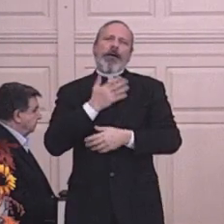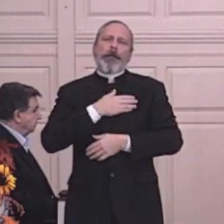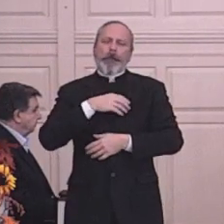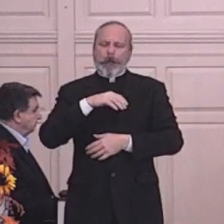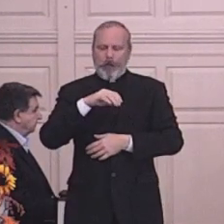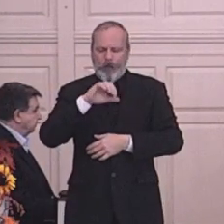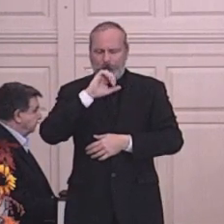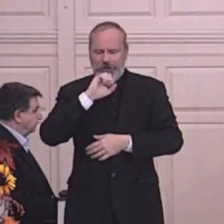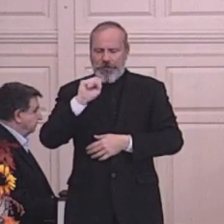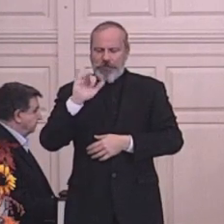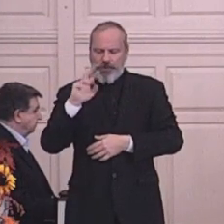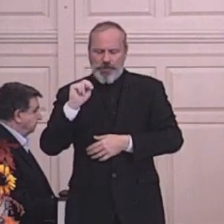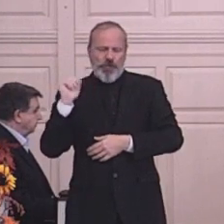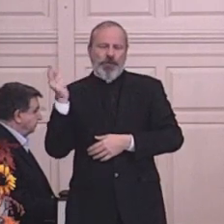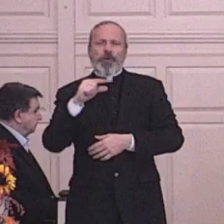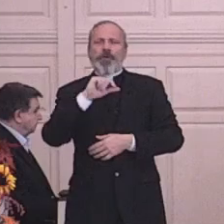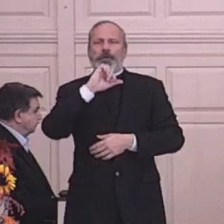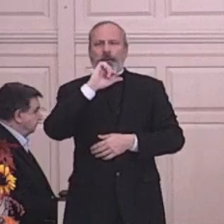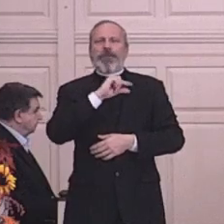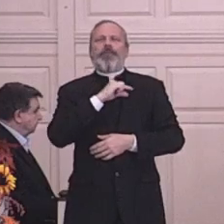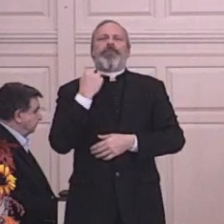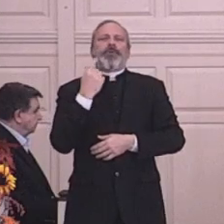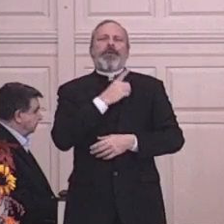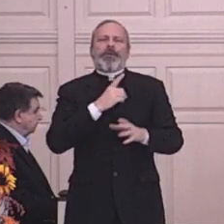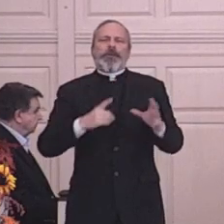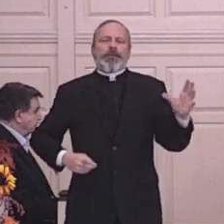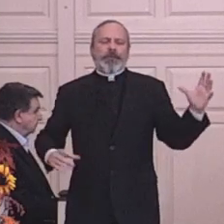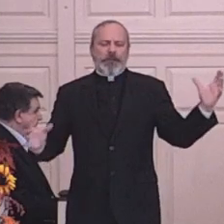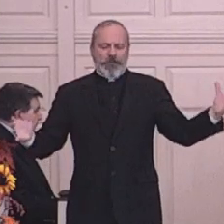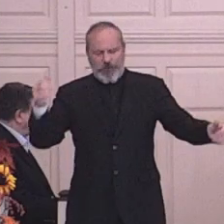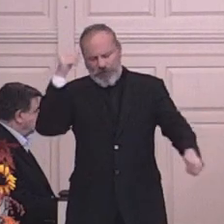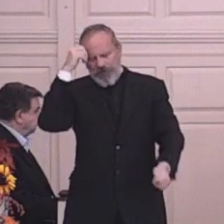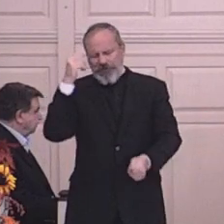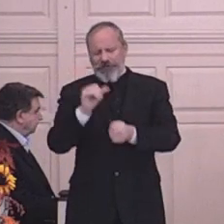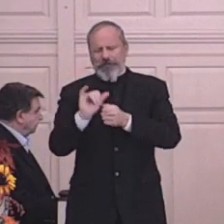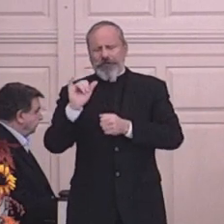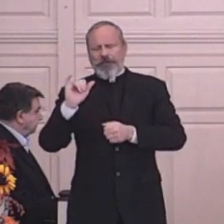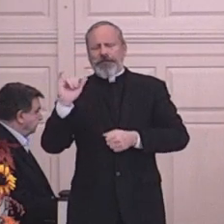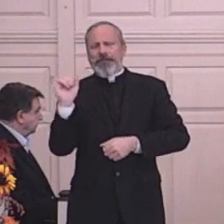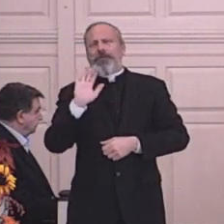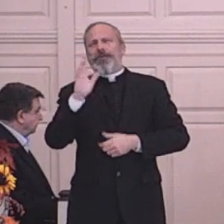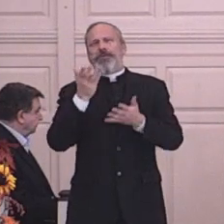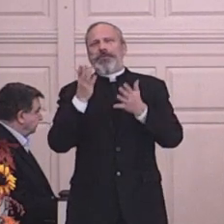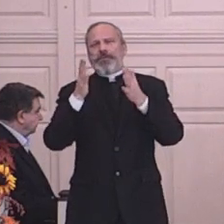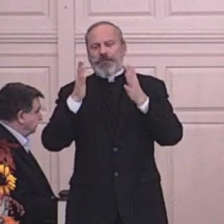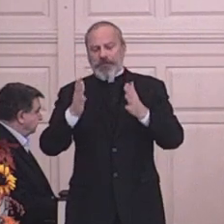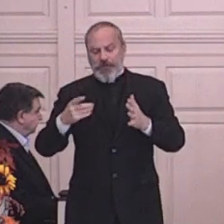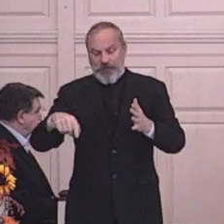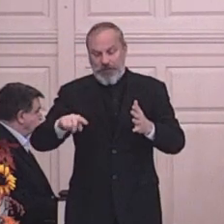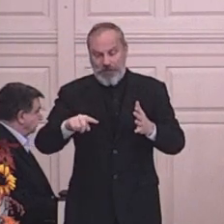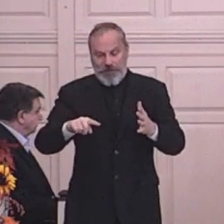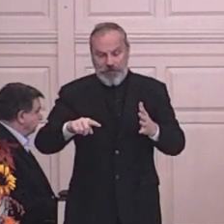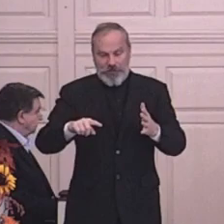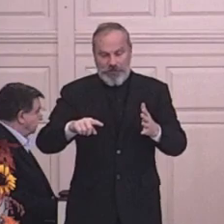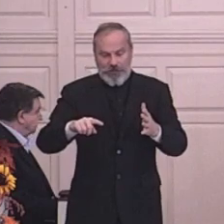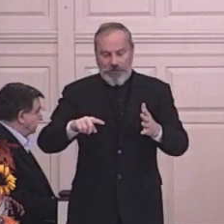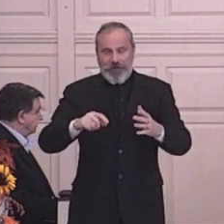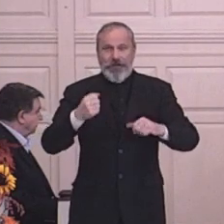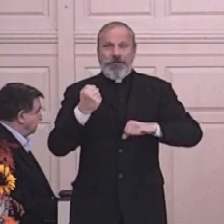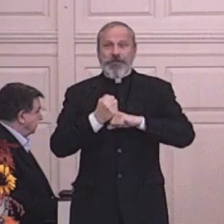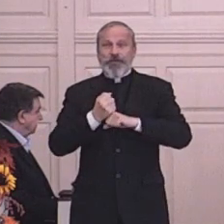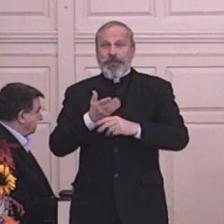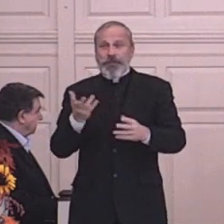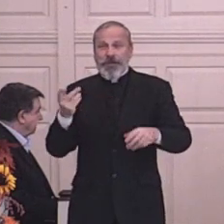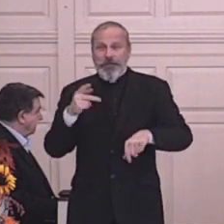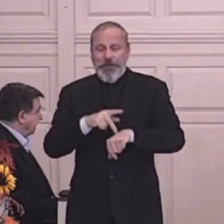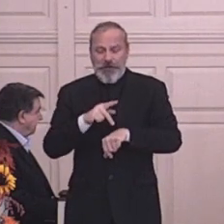and Sean, our Bishop, and all the clergy. Remember your servants, those that have supported this